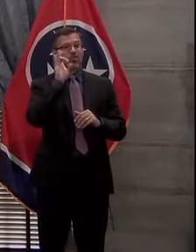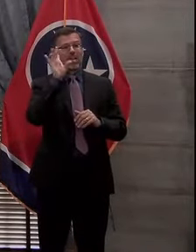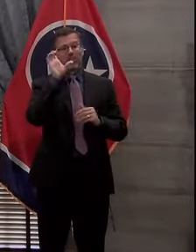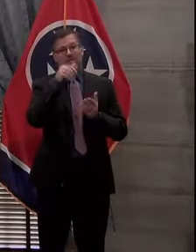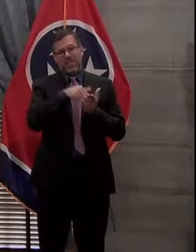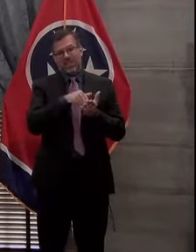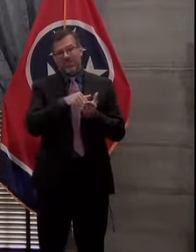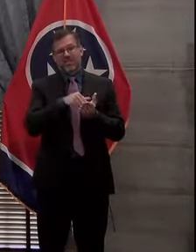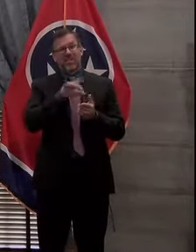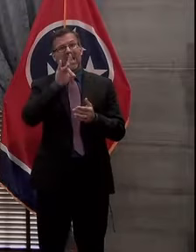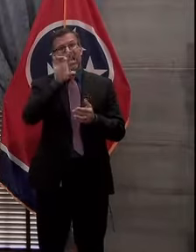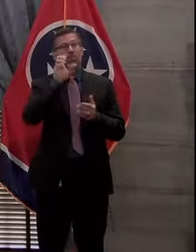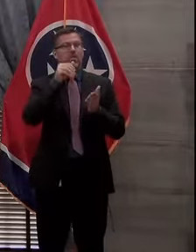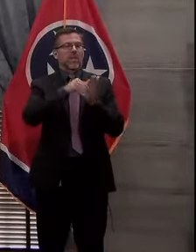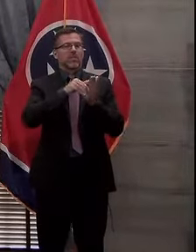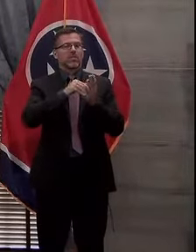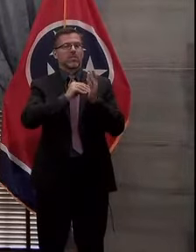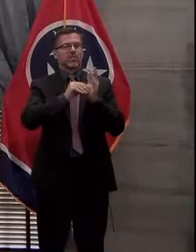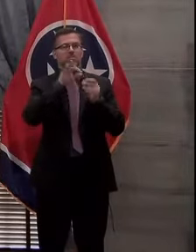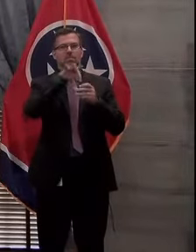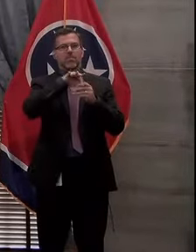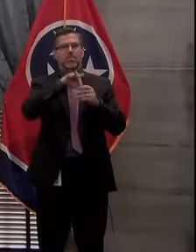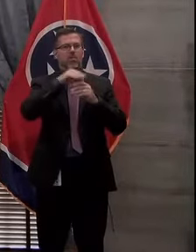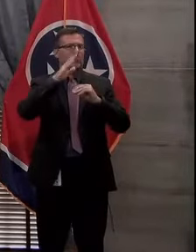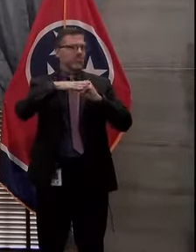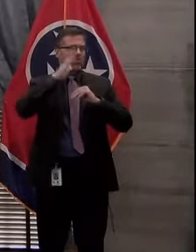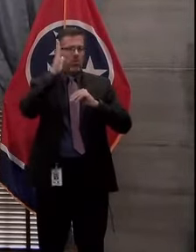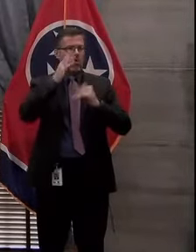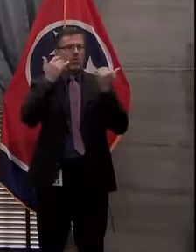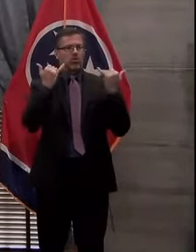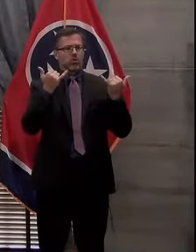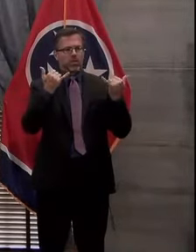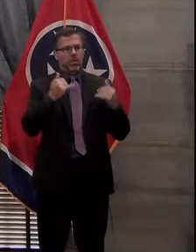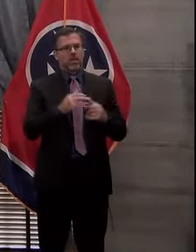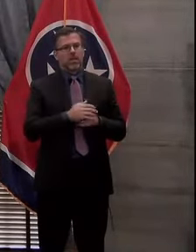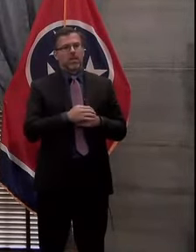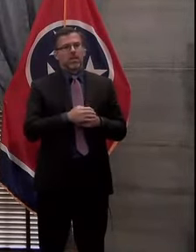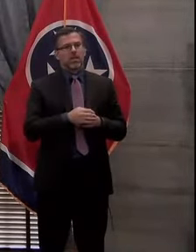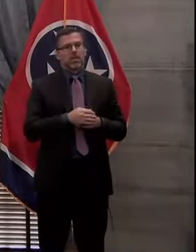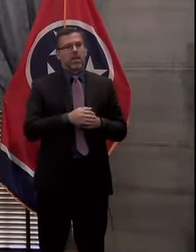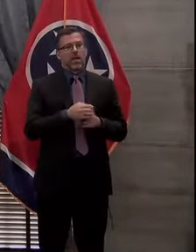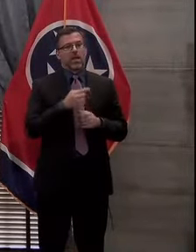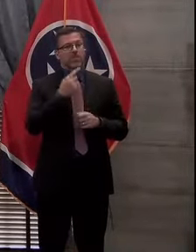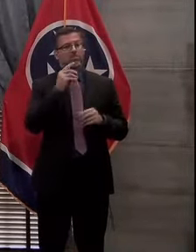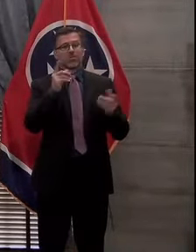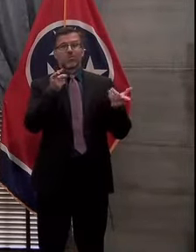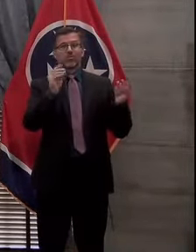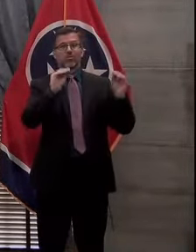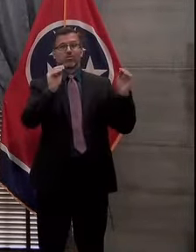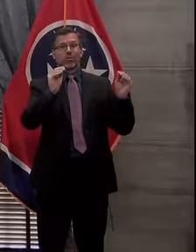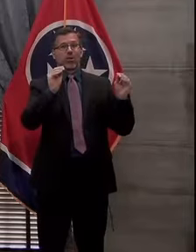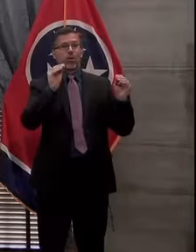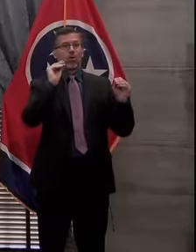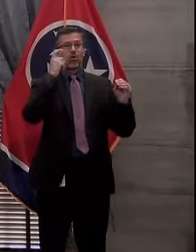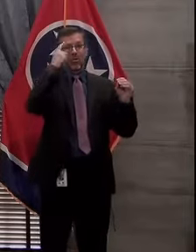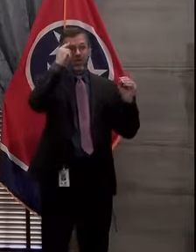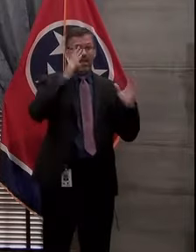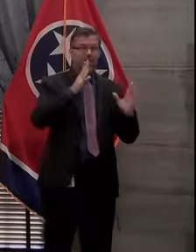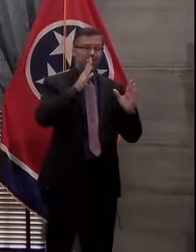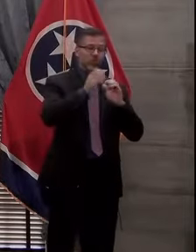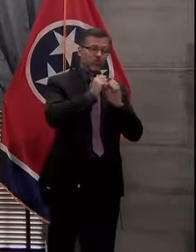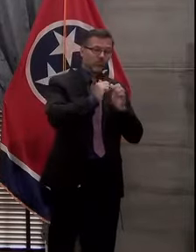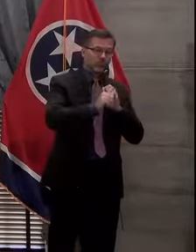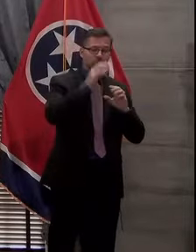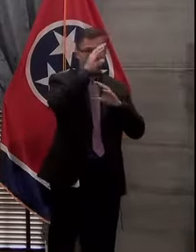maybe 800,000 or more vote in this election today. And in an off-cycle election with no gubernatorial, no presidential,